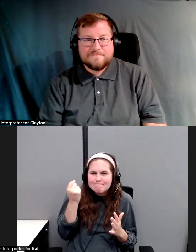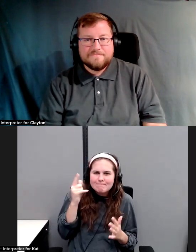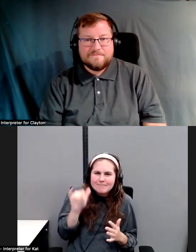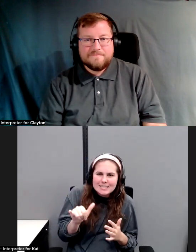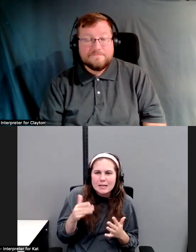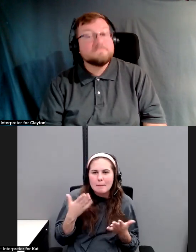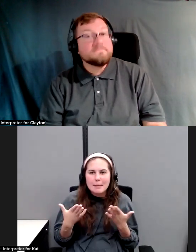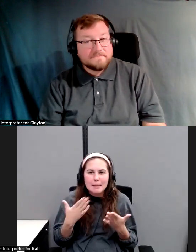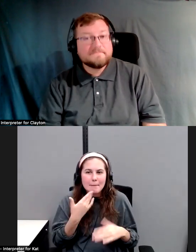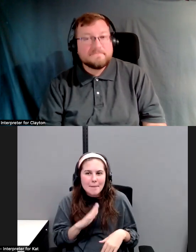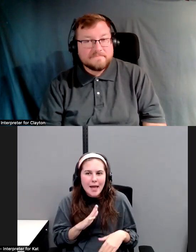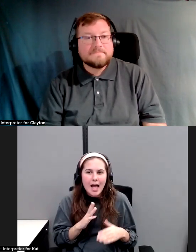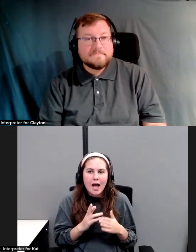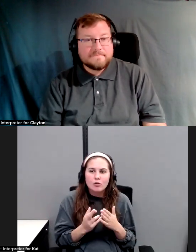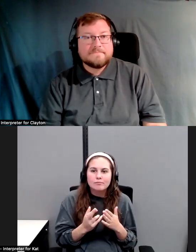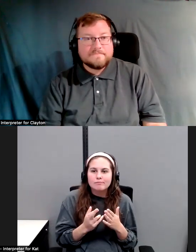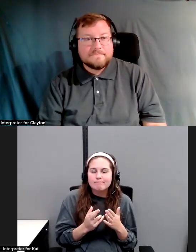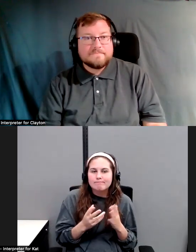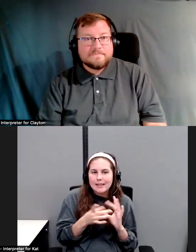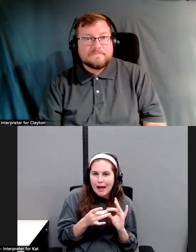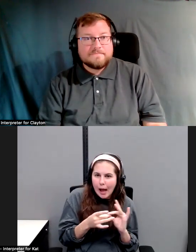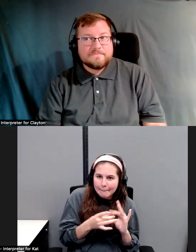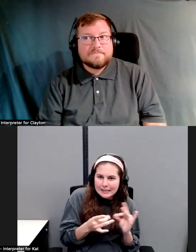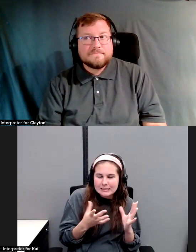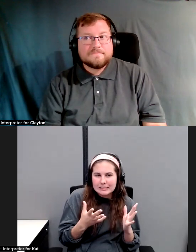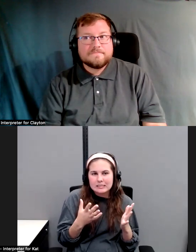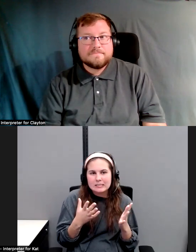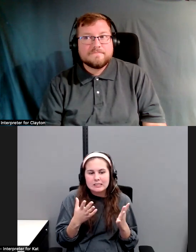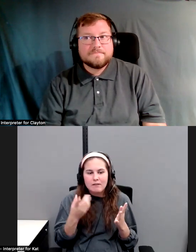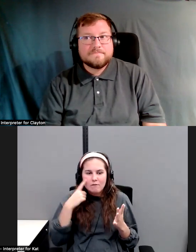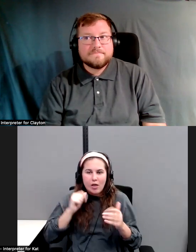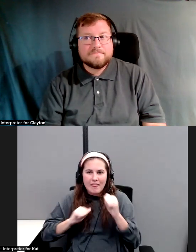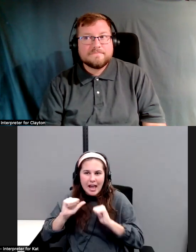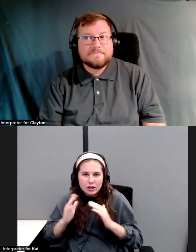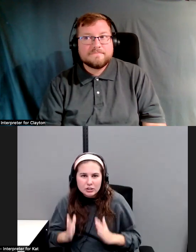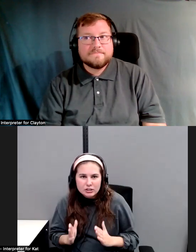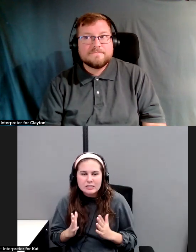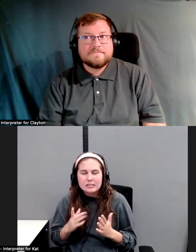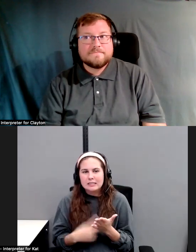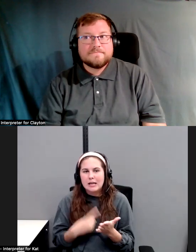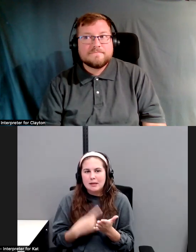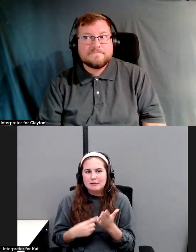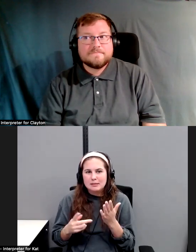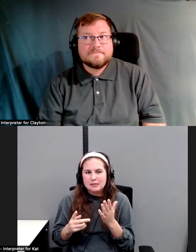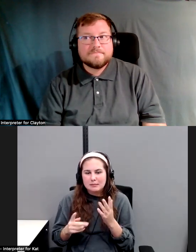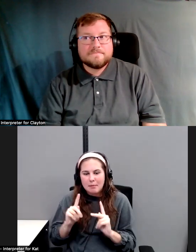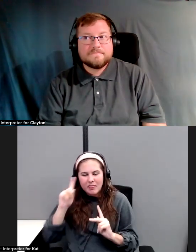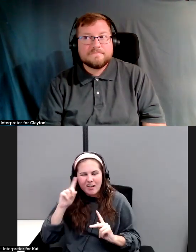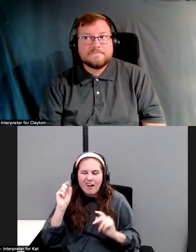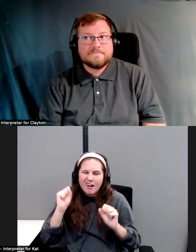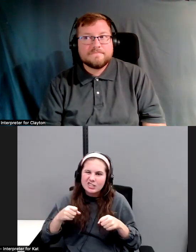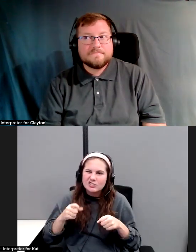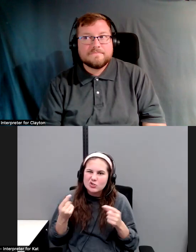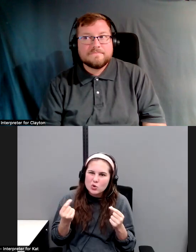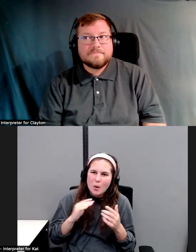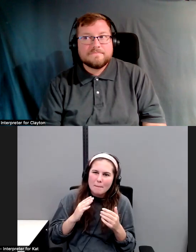reviews can make the actor or something realize, oh, I could do something better for the next movie or something